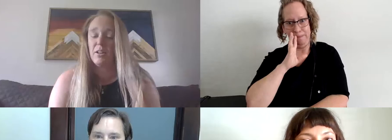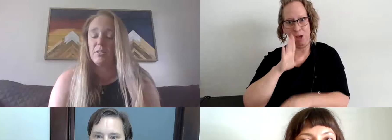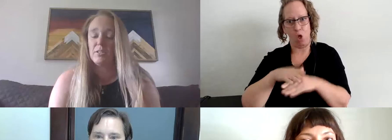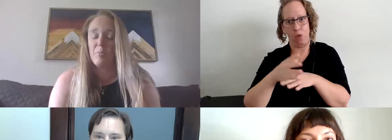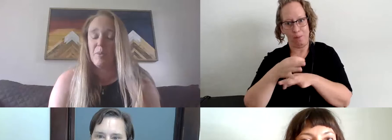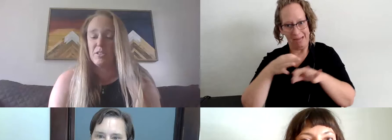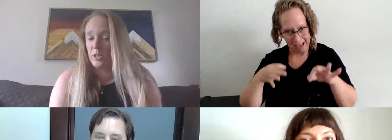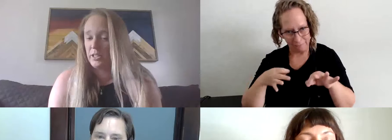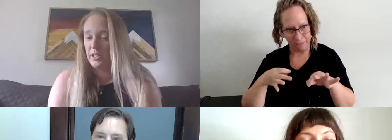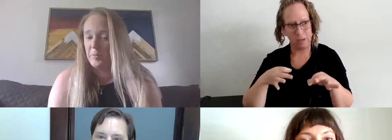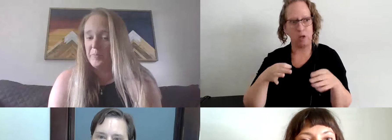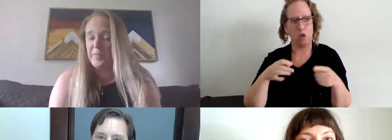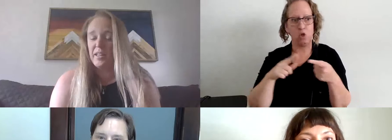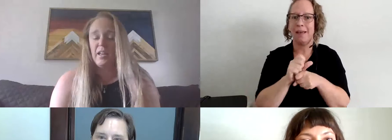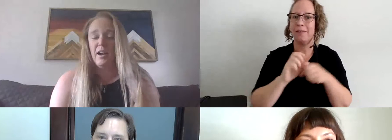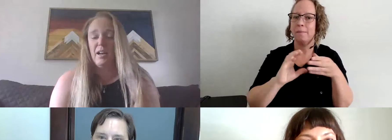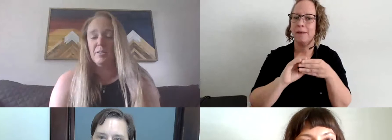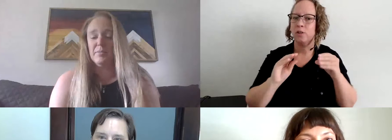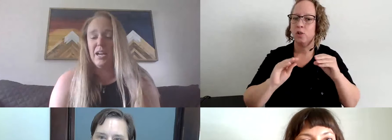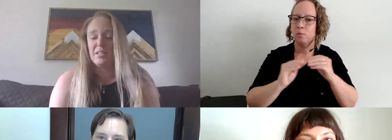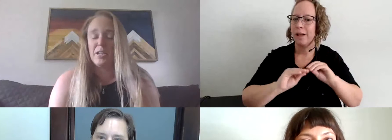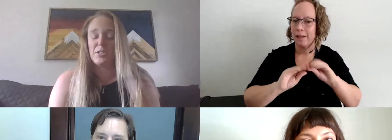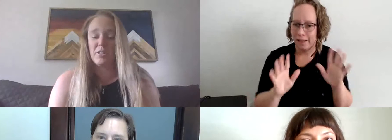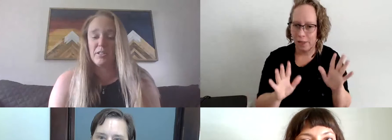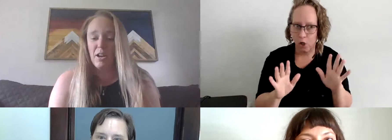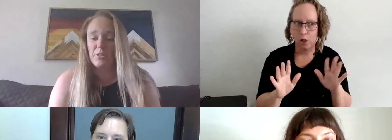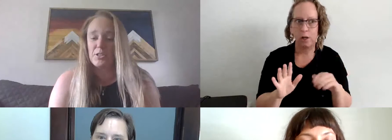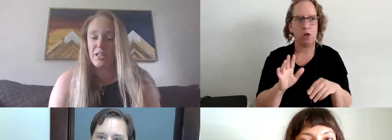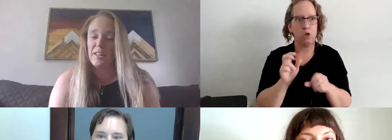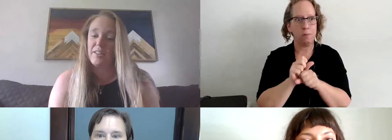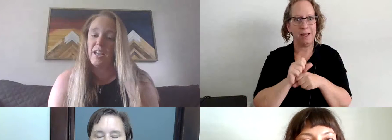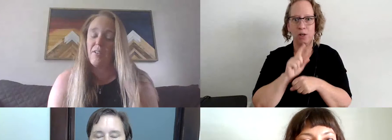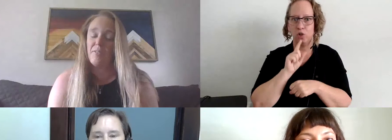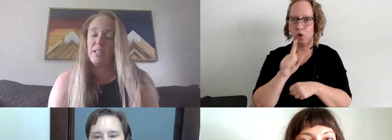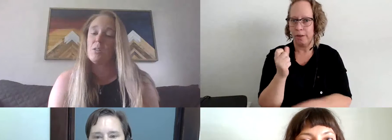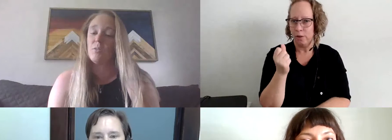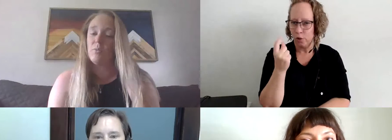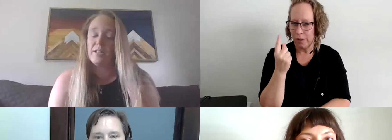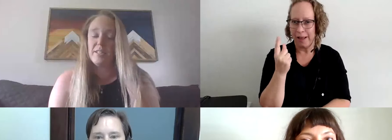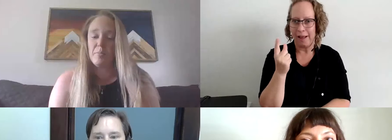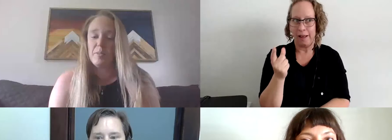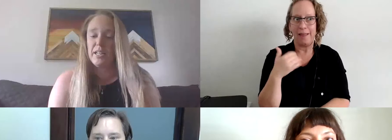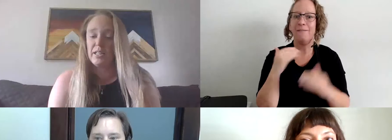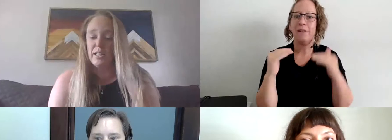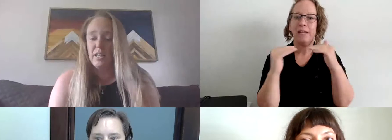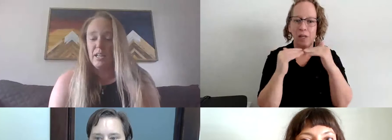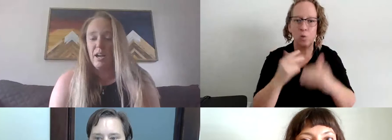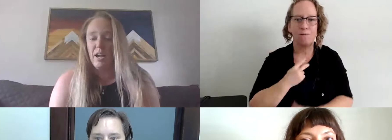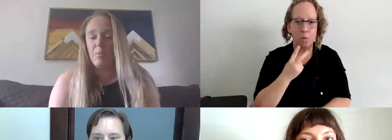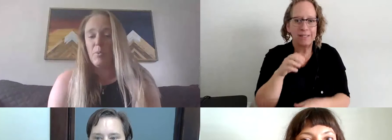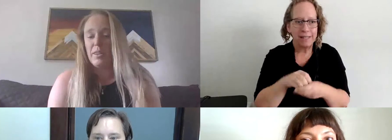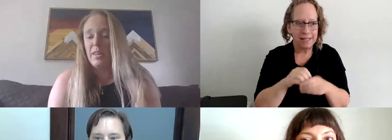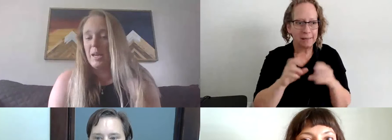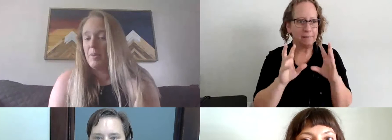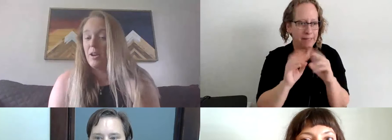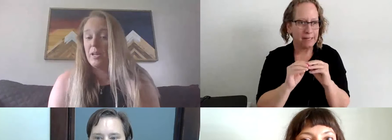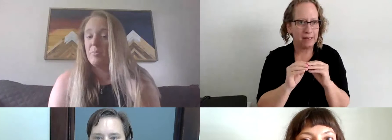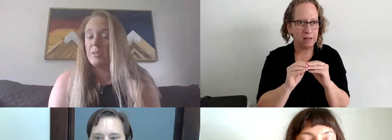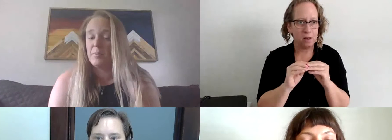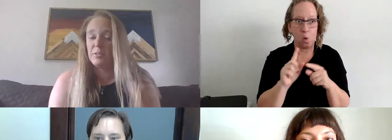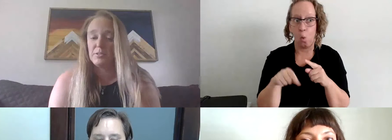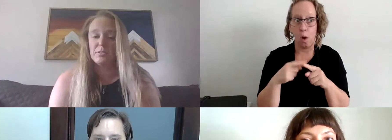to make their message more clear. And to make sure that they're understood and that they have an equal voice in a meeting